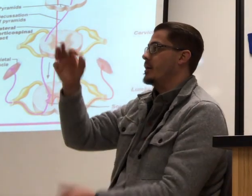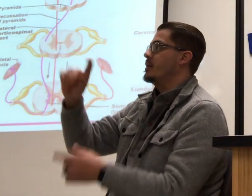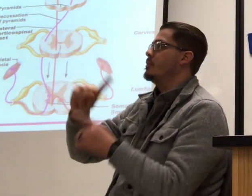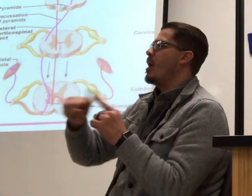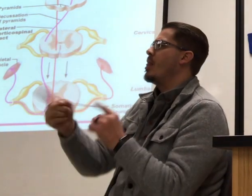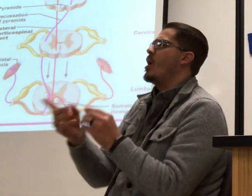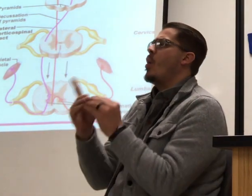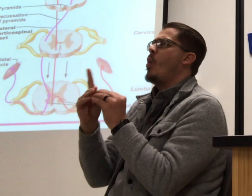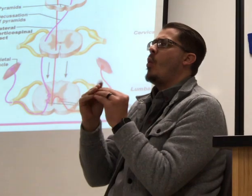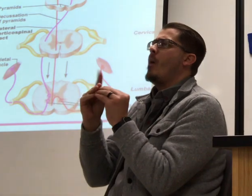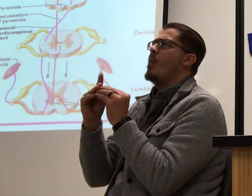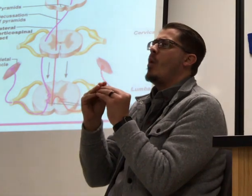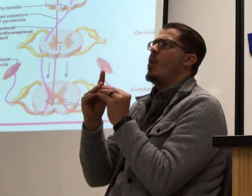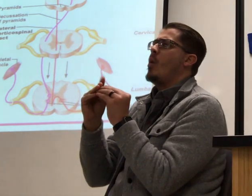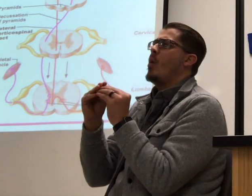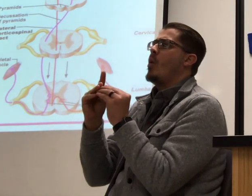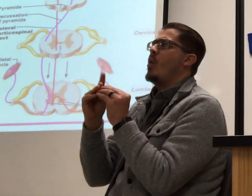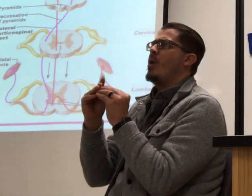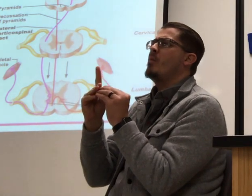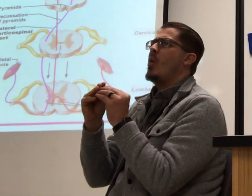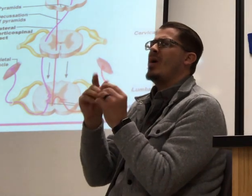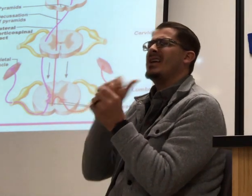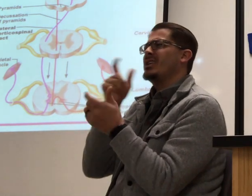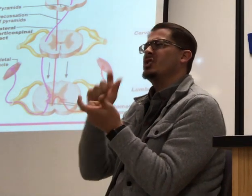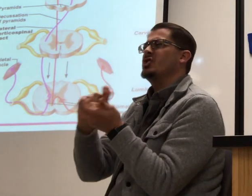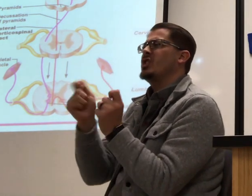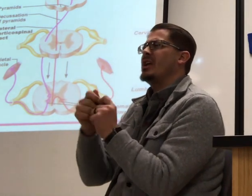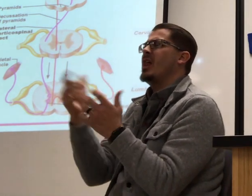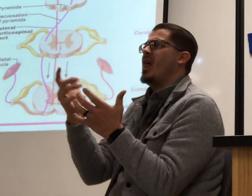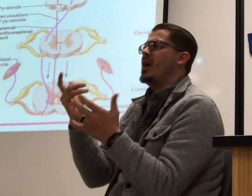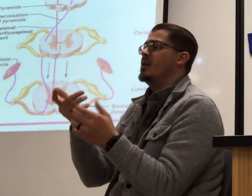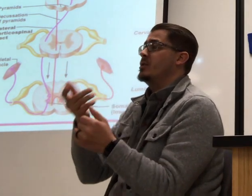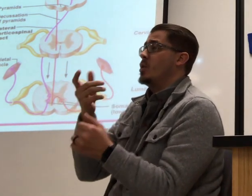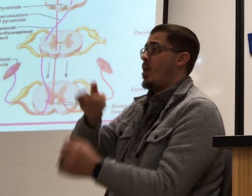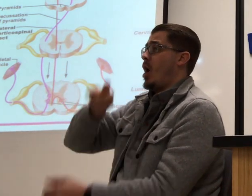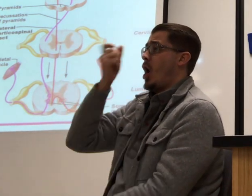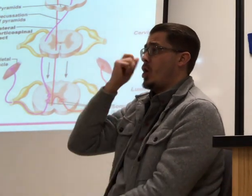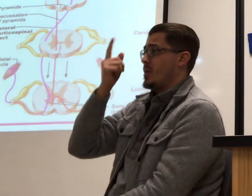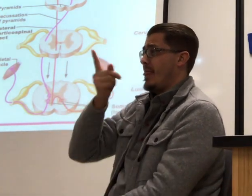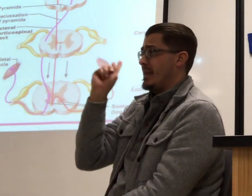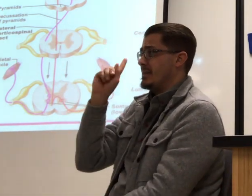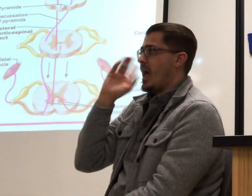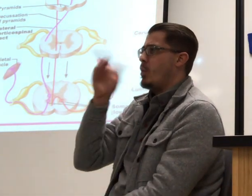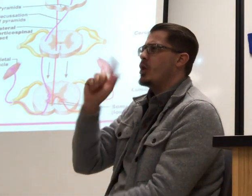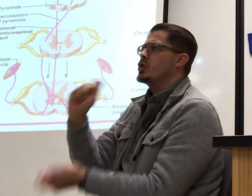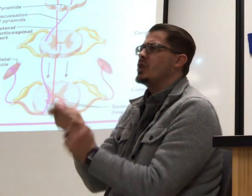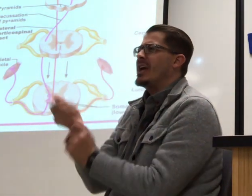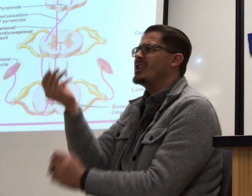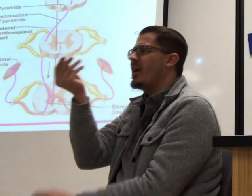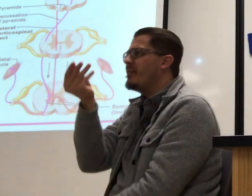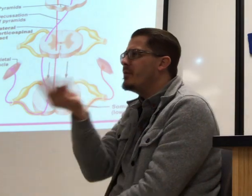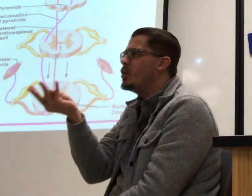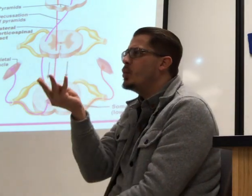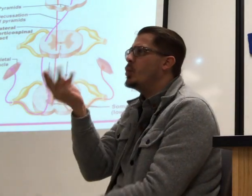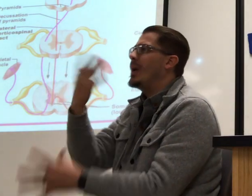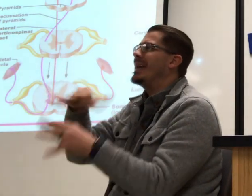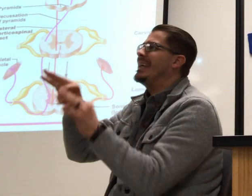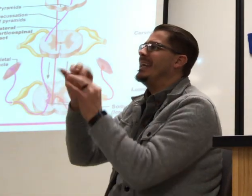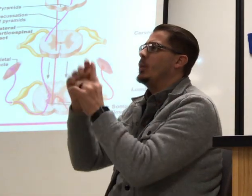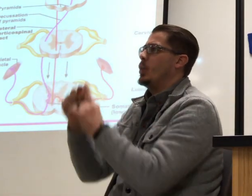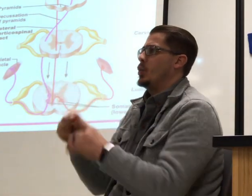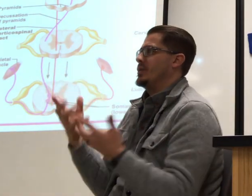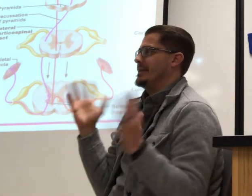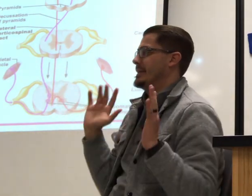there's one more, and it doesn't change very much. So get this down. I'm just going to change a few key